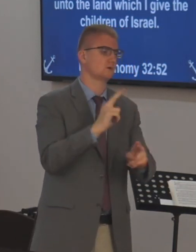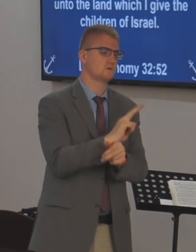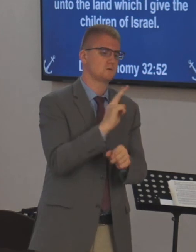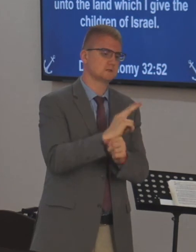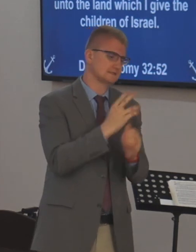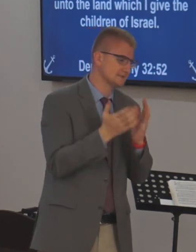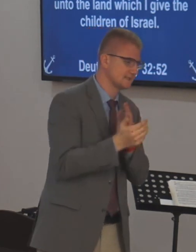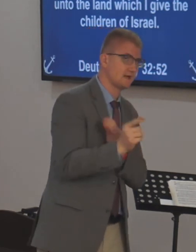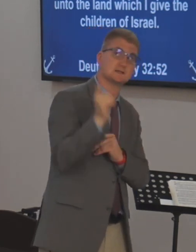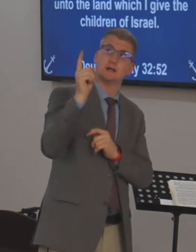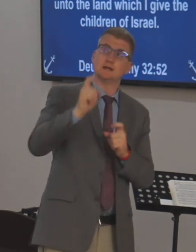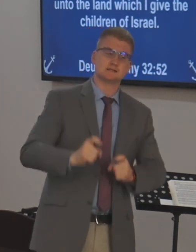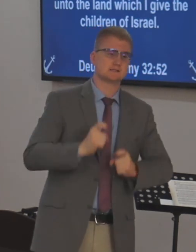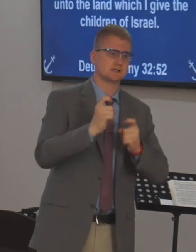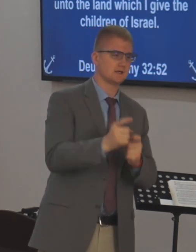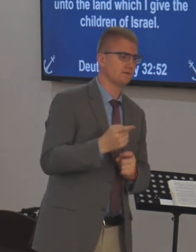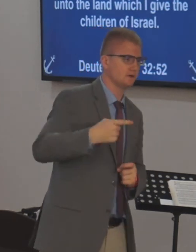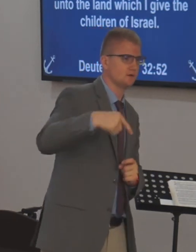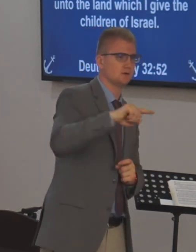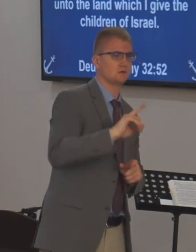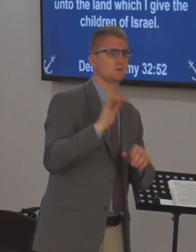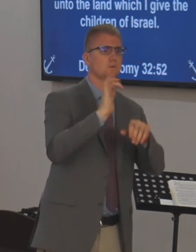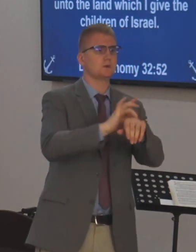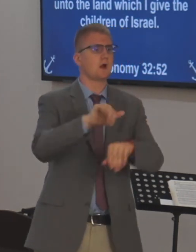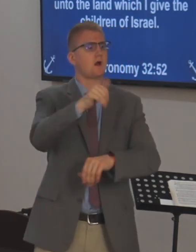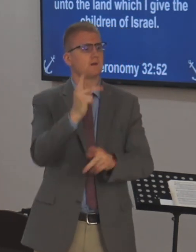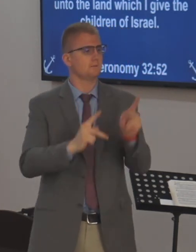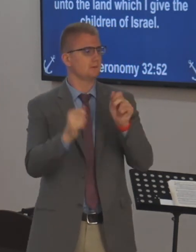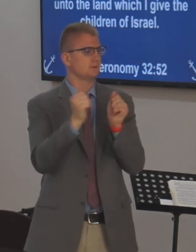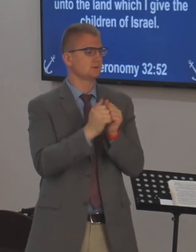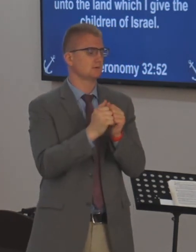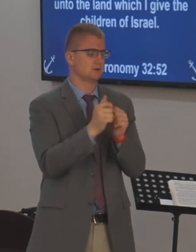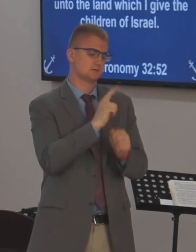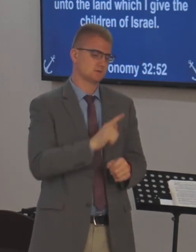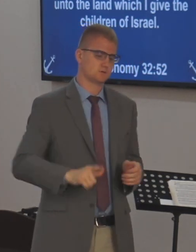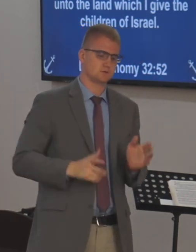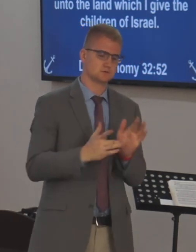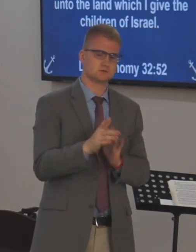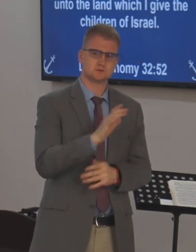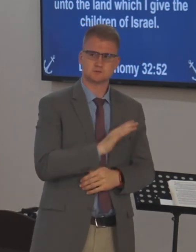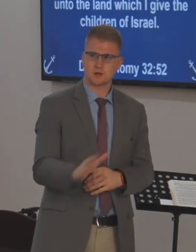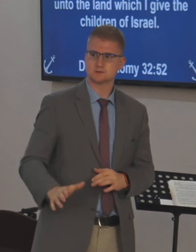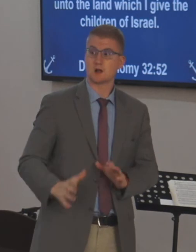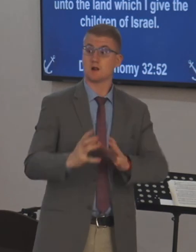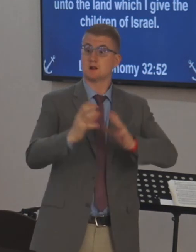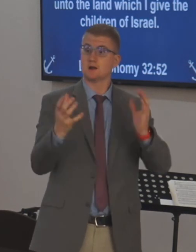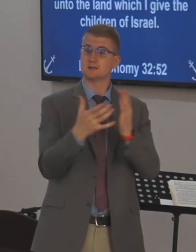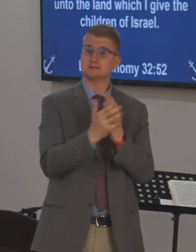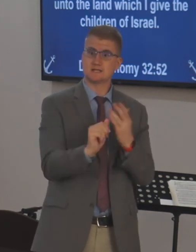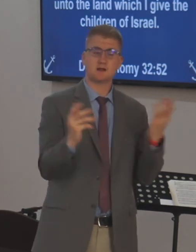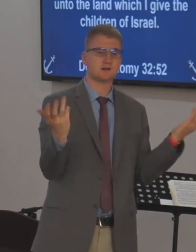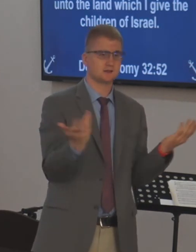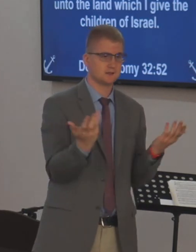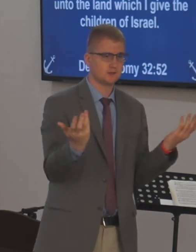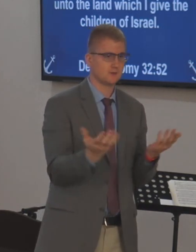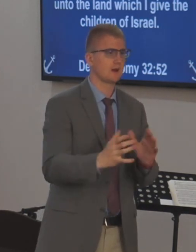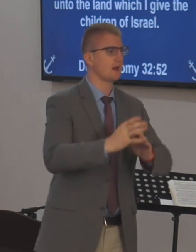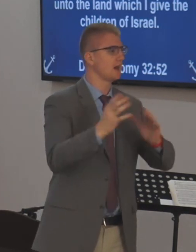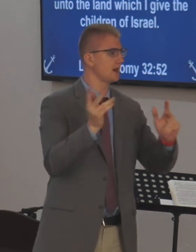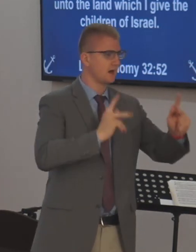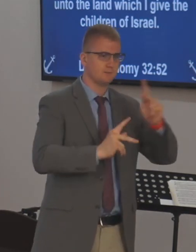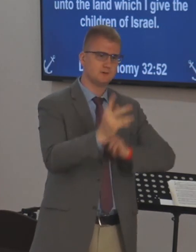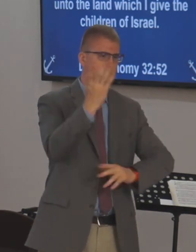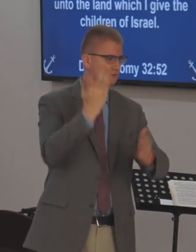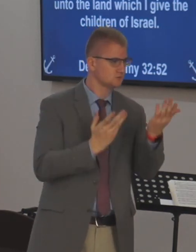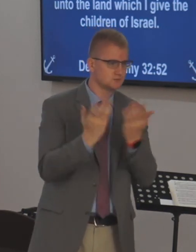you to reach others for the Lord Jesus Christ. A lot of gifts in this room. A lot of gifts. A lot of people are